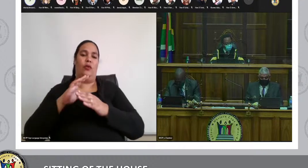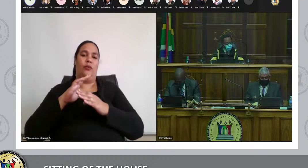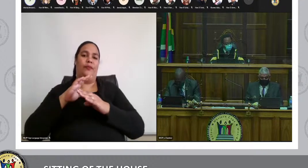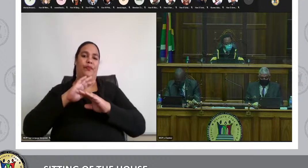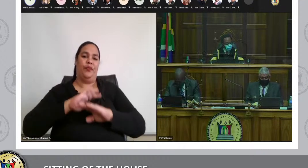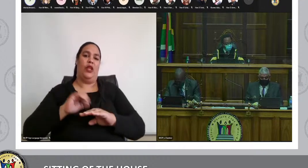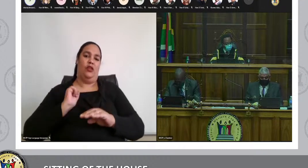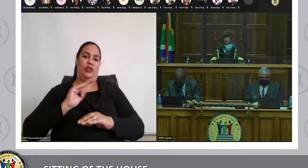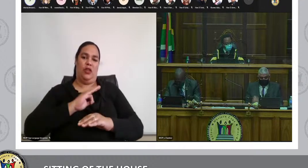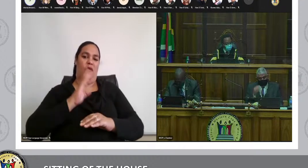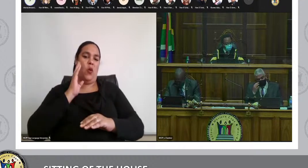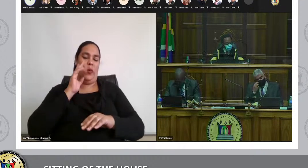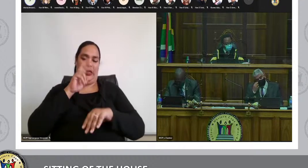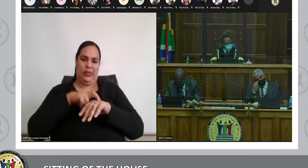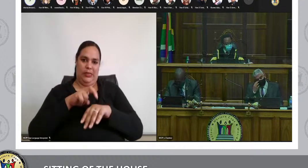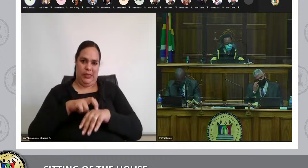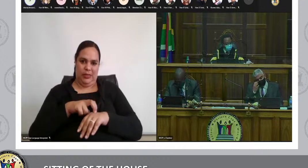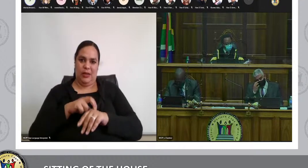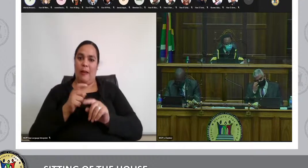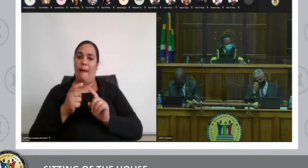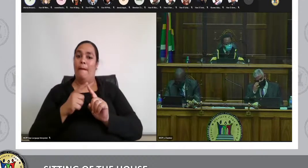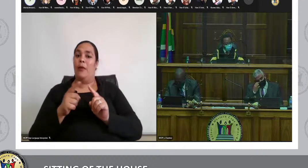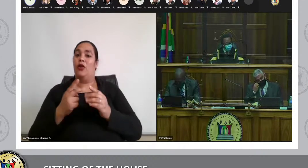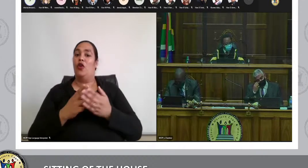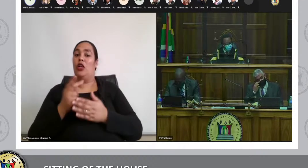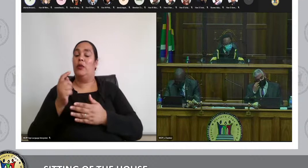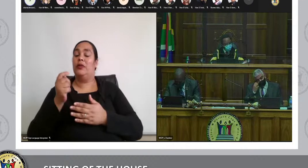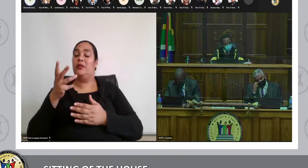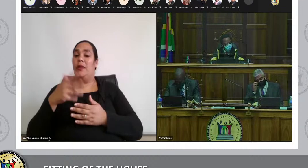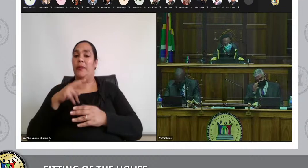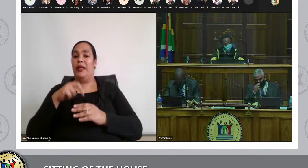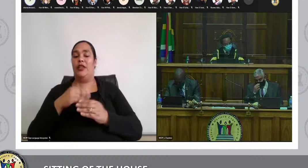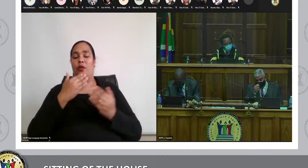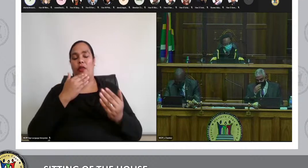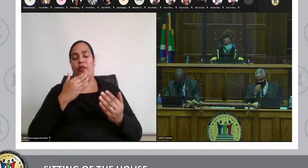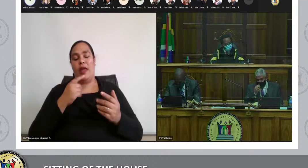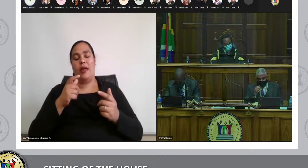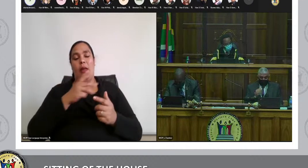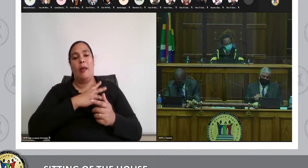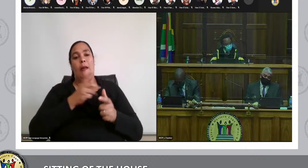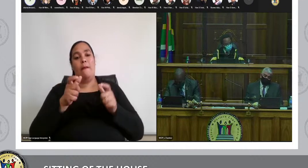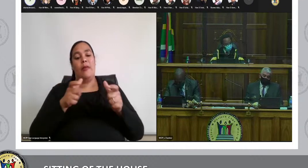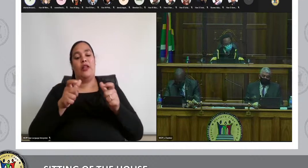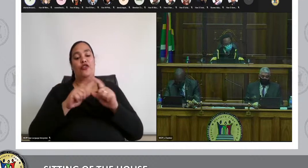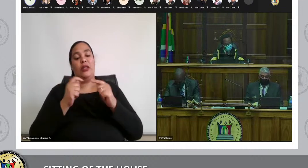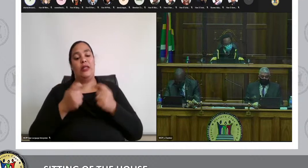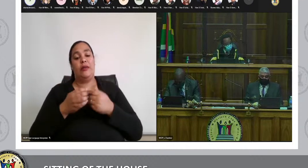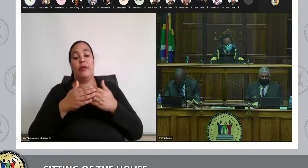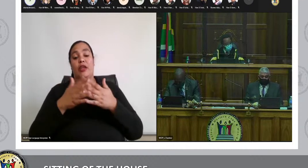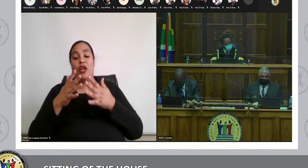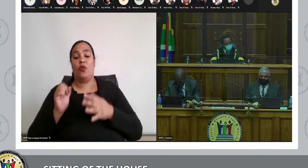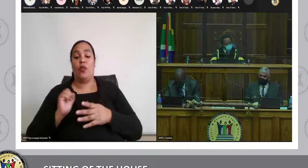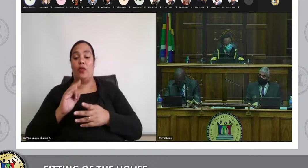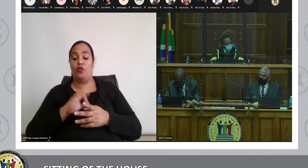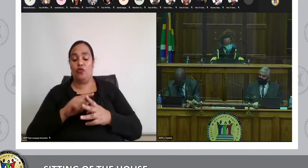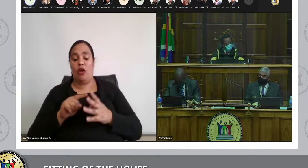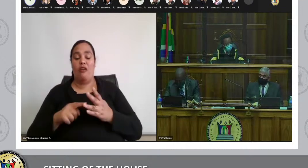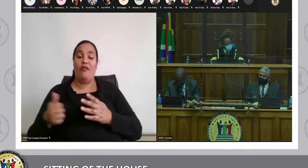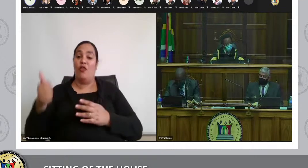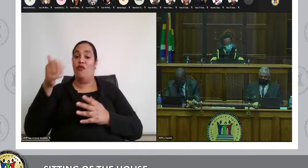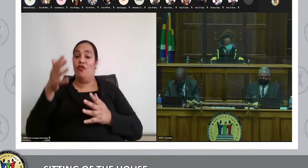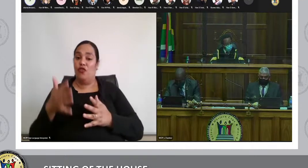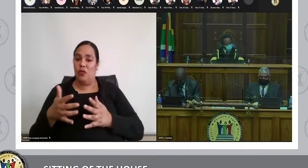when needed. Honourable Speaker, I must thank the management team, the carers, the staff, the